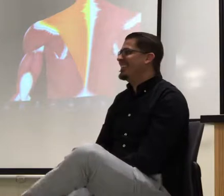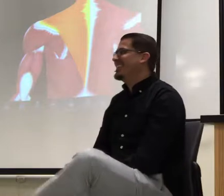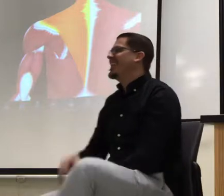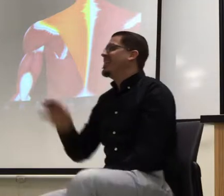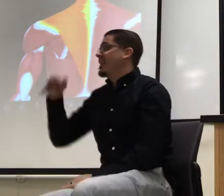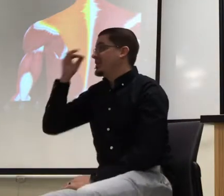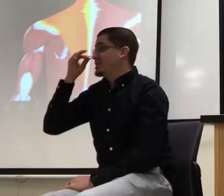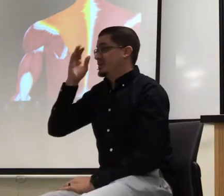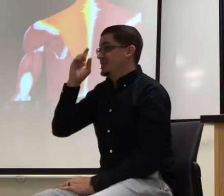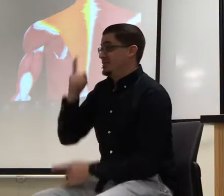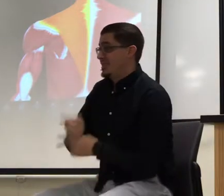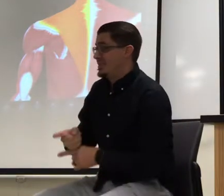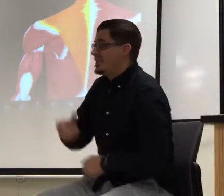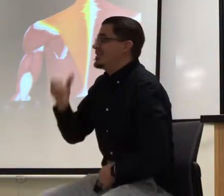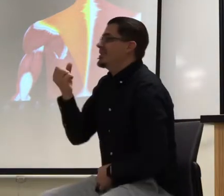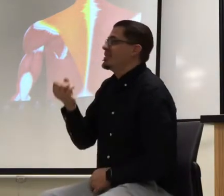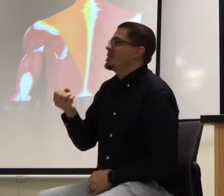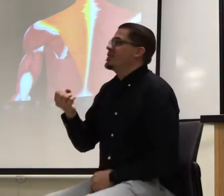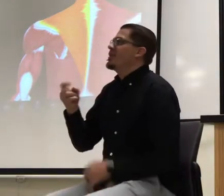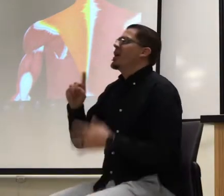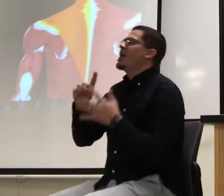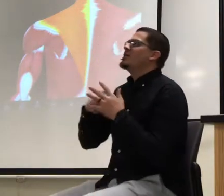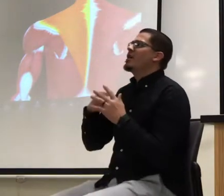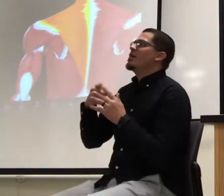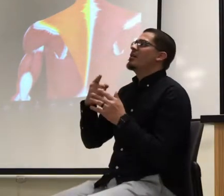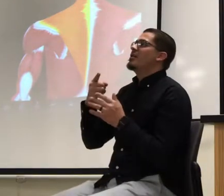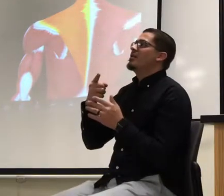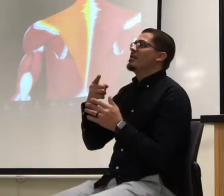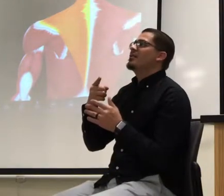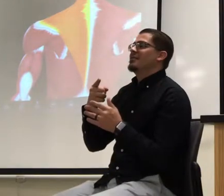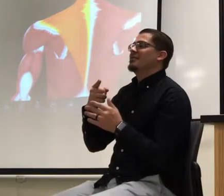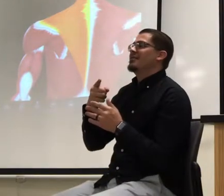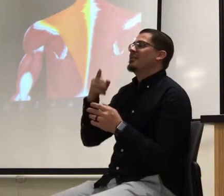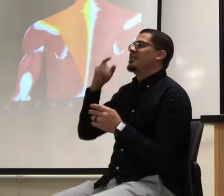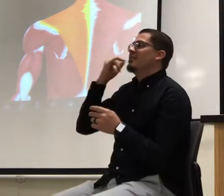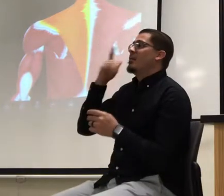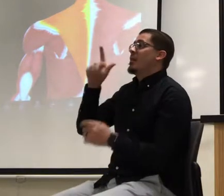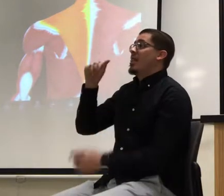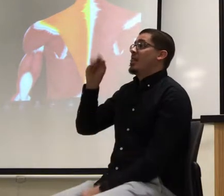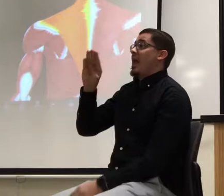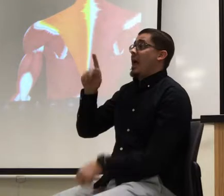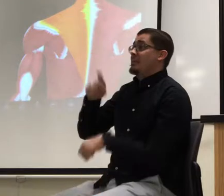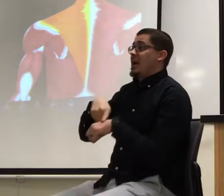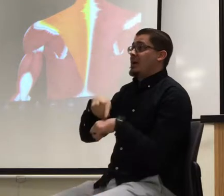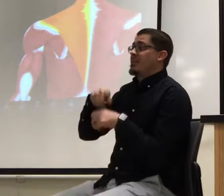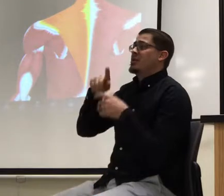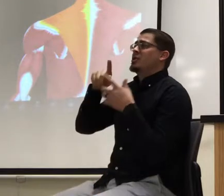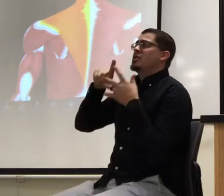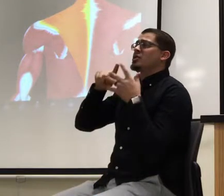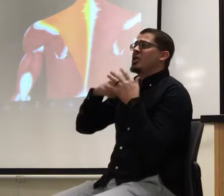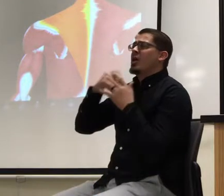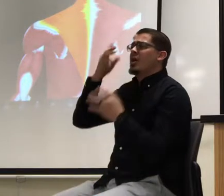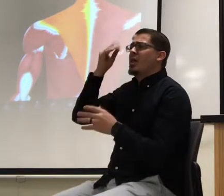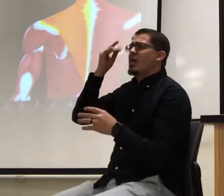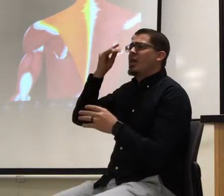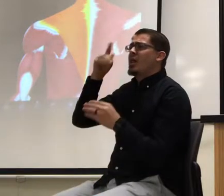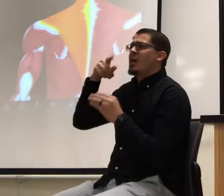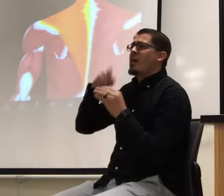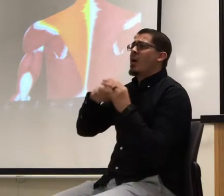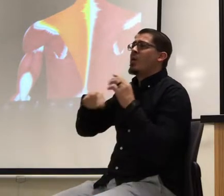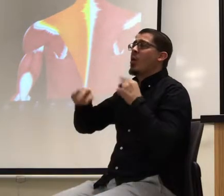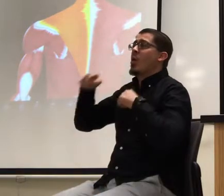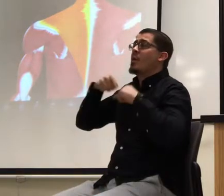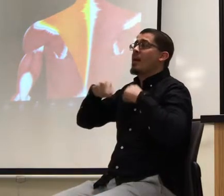up, right? So as I start to give lab time from here until then, start to think about going